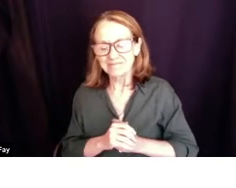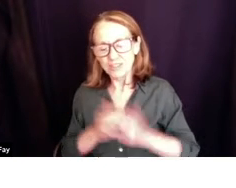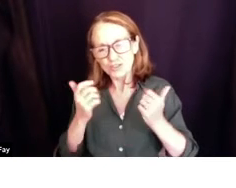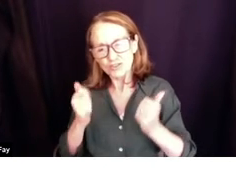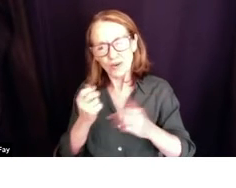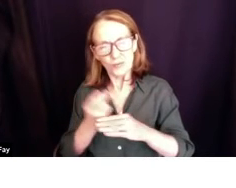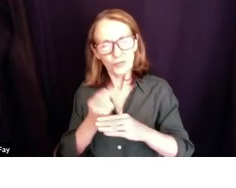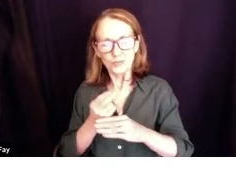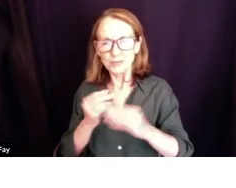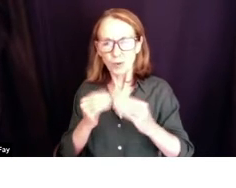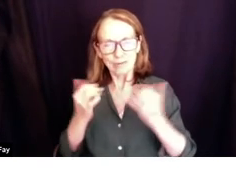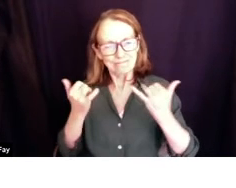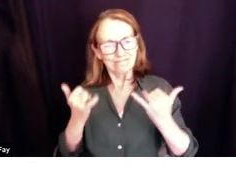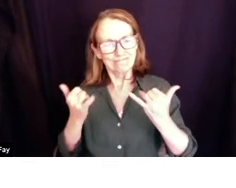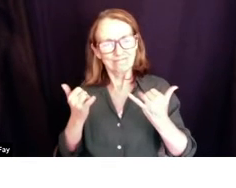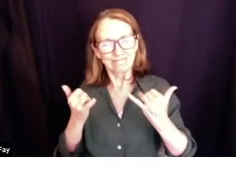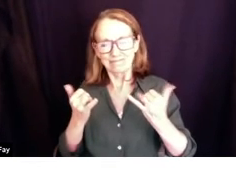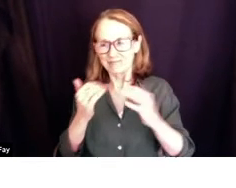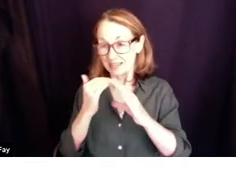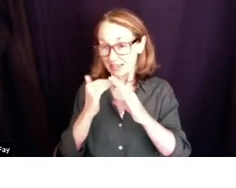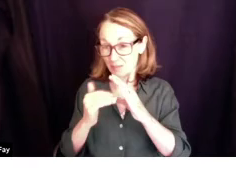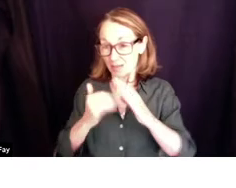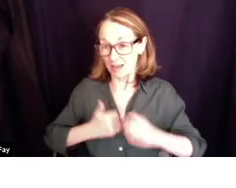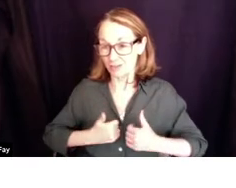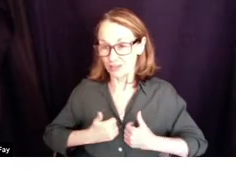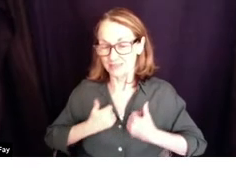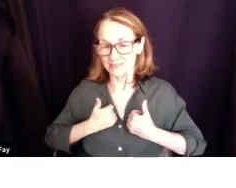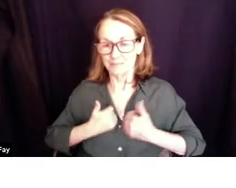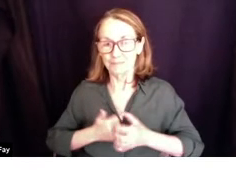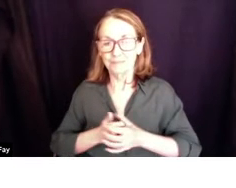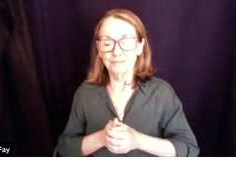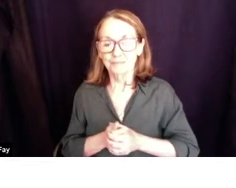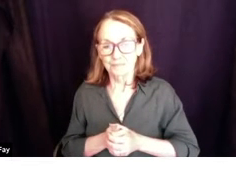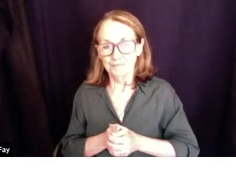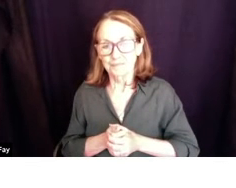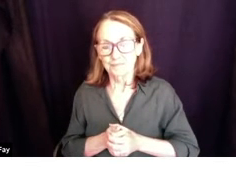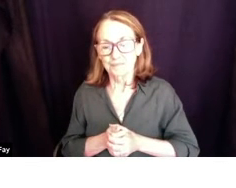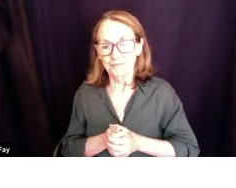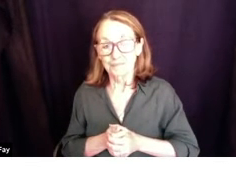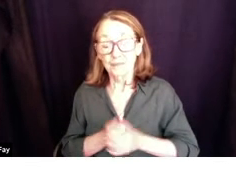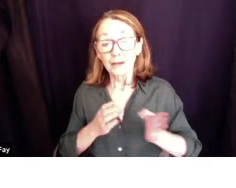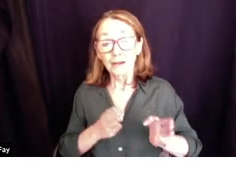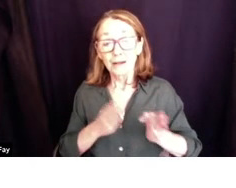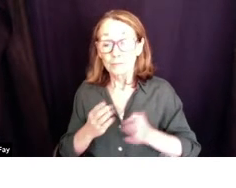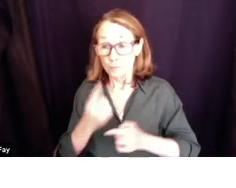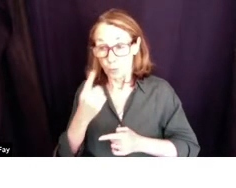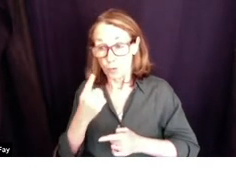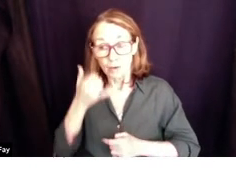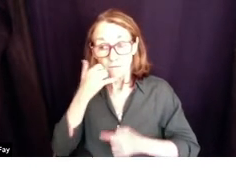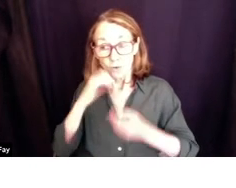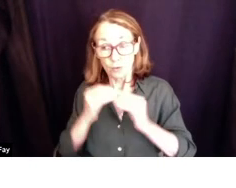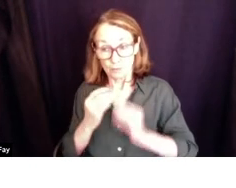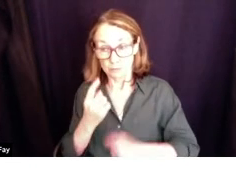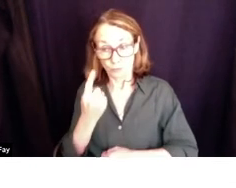And so try to have something that's more current for an email address and